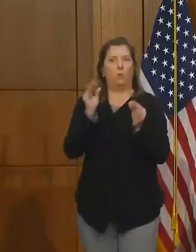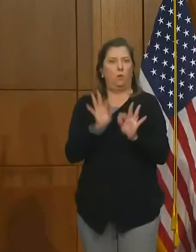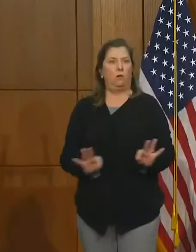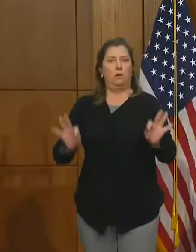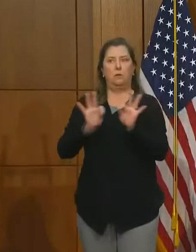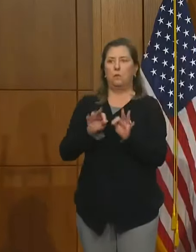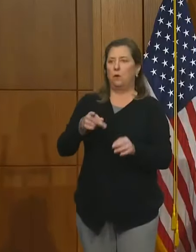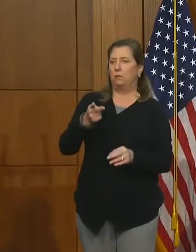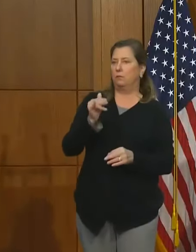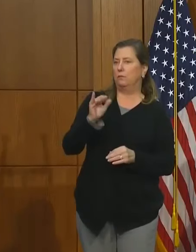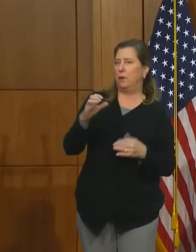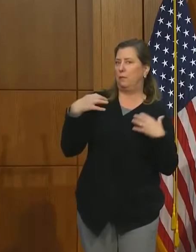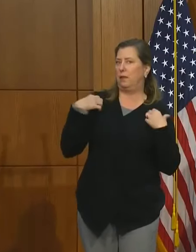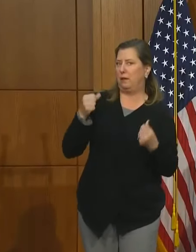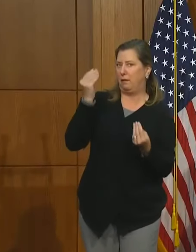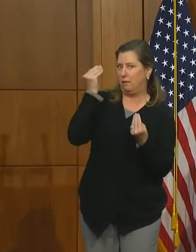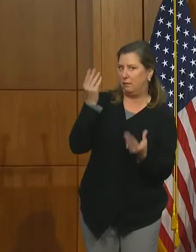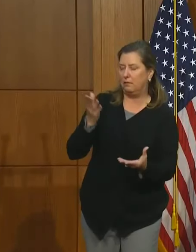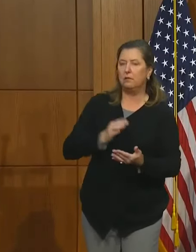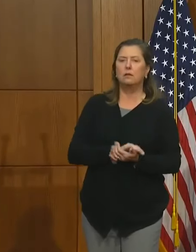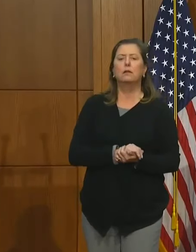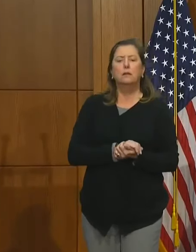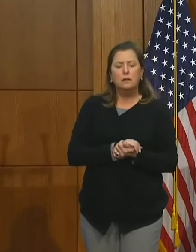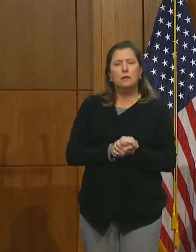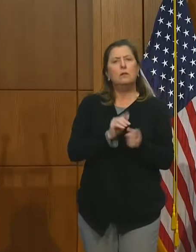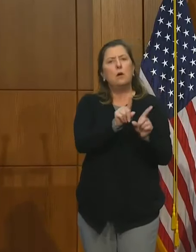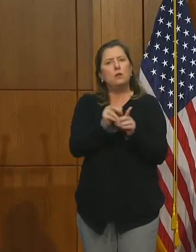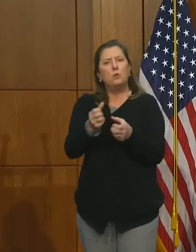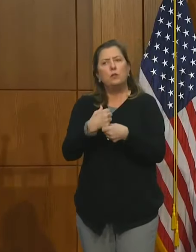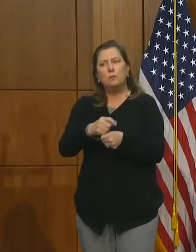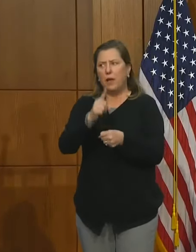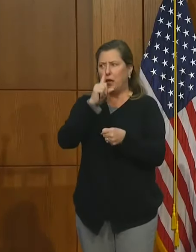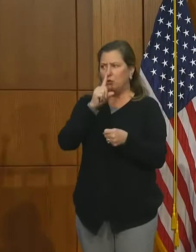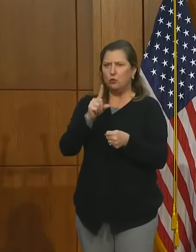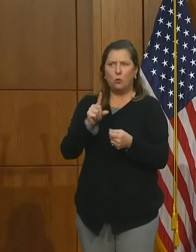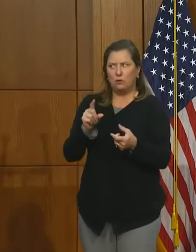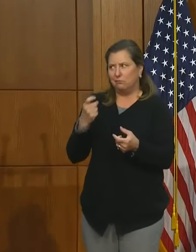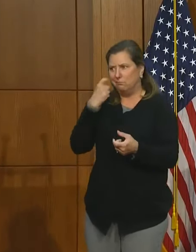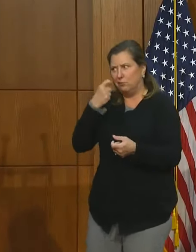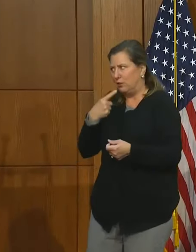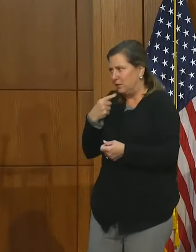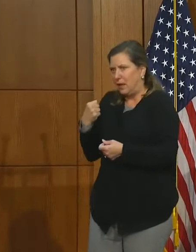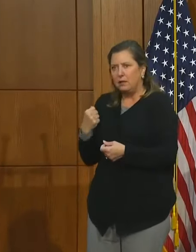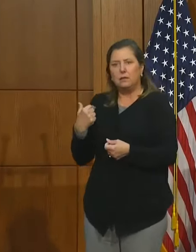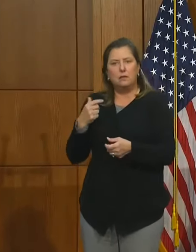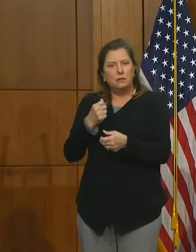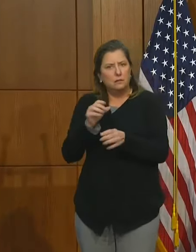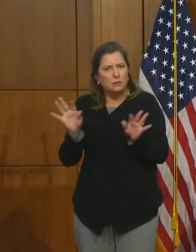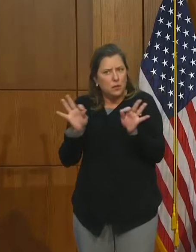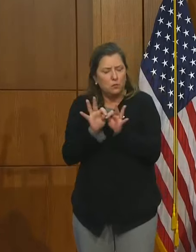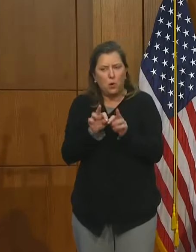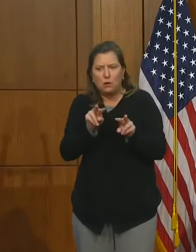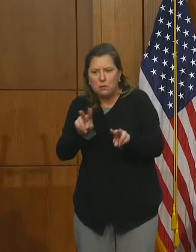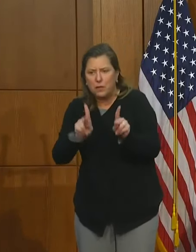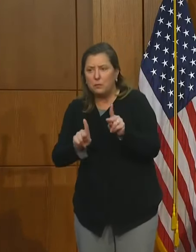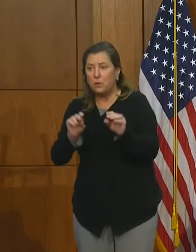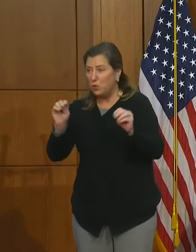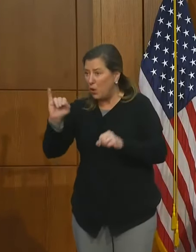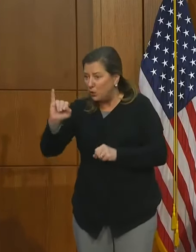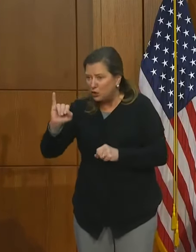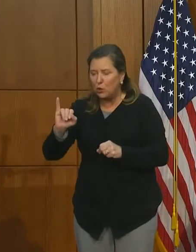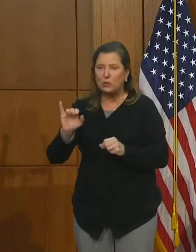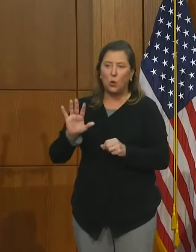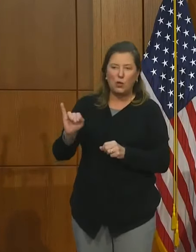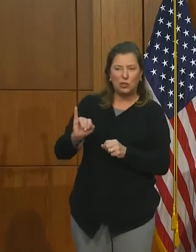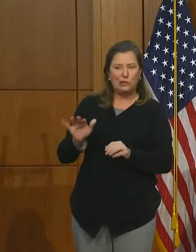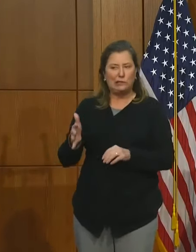information. In addition, we're really focusing on making sure, as the governor said, that we're taking care of the uninsured and underinsured, the